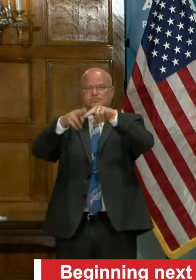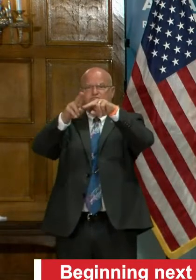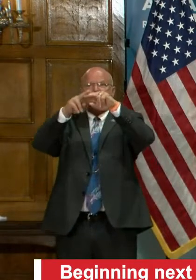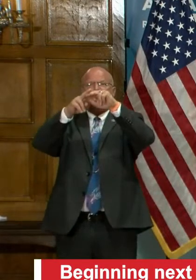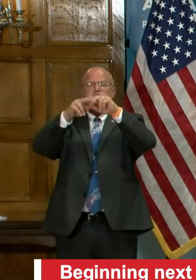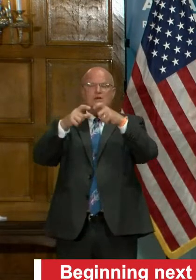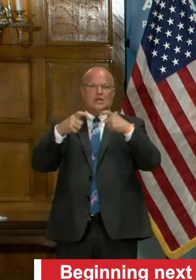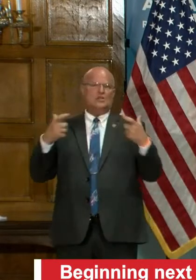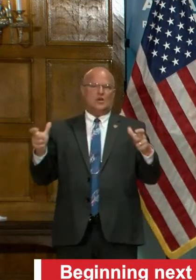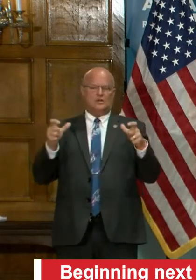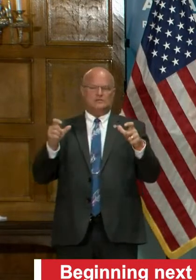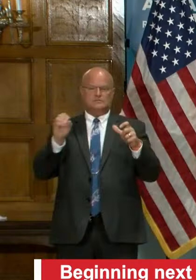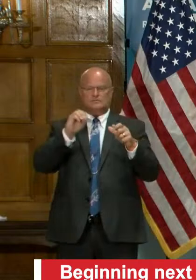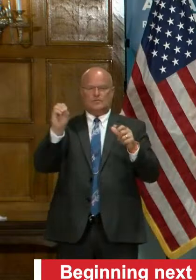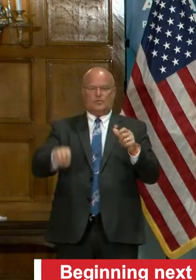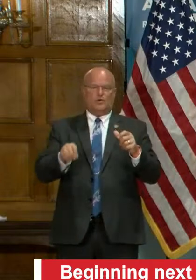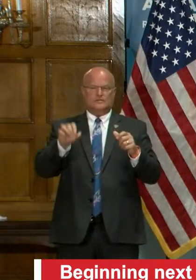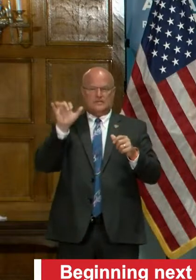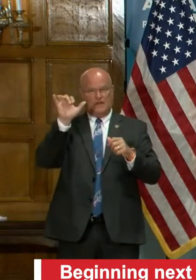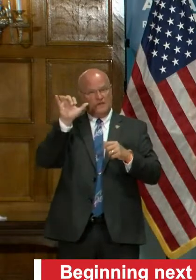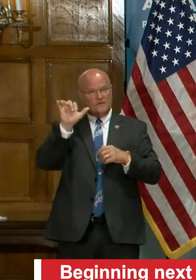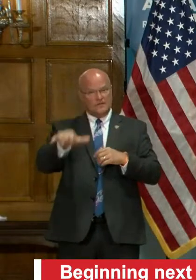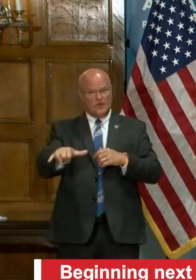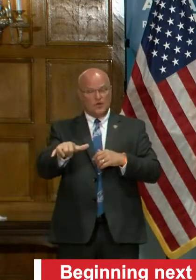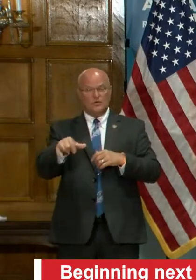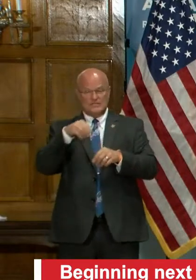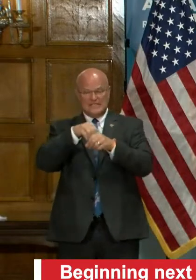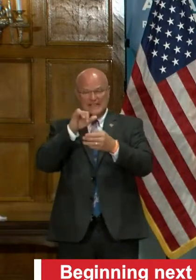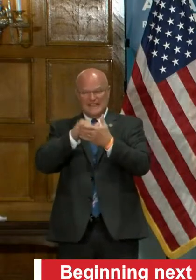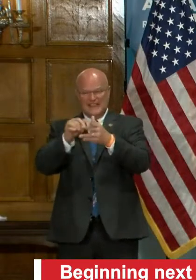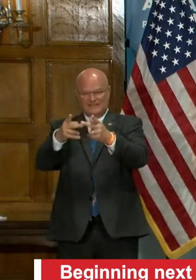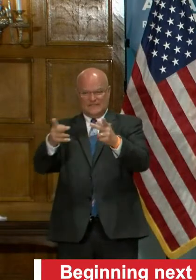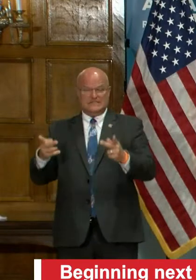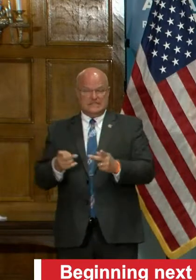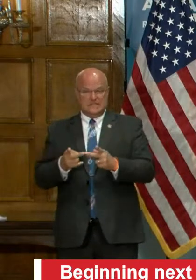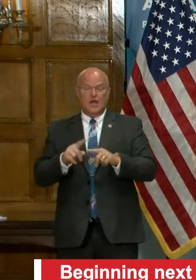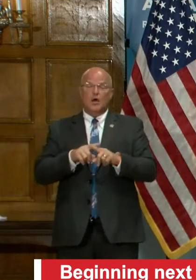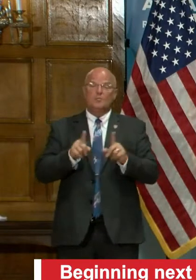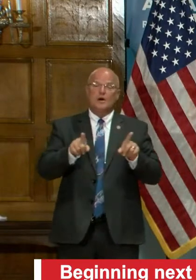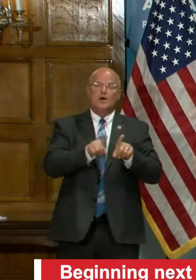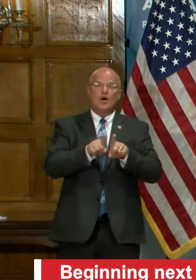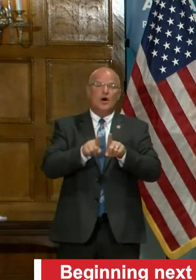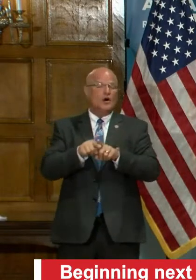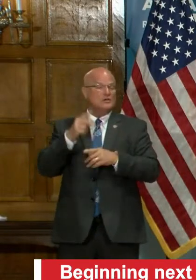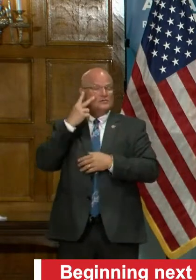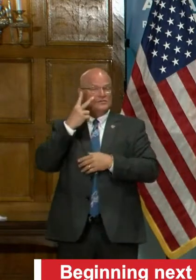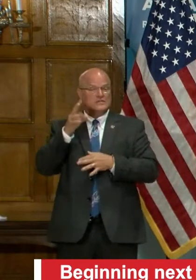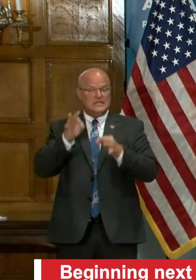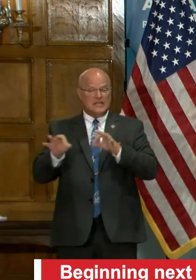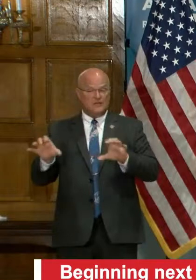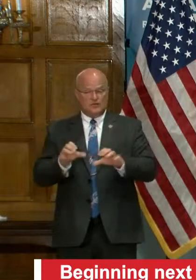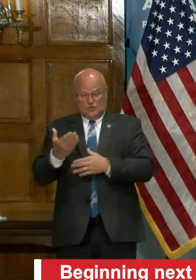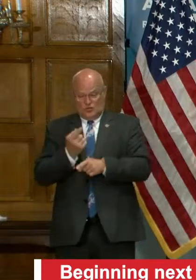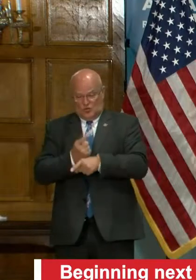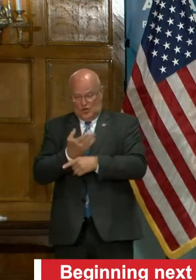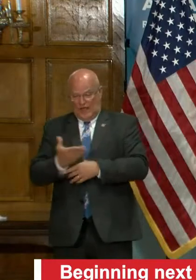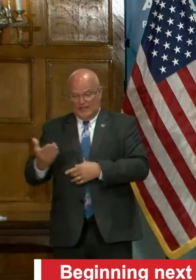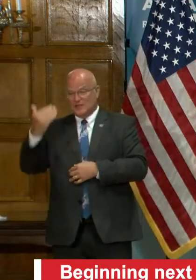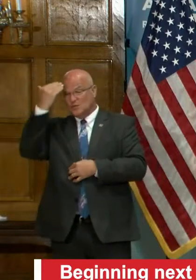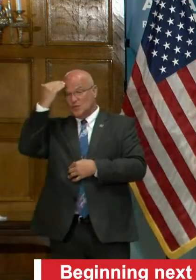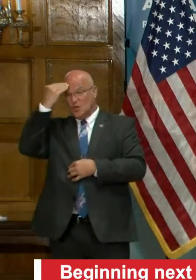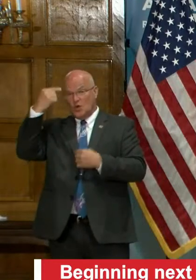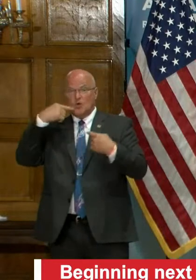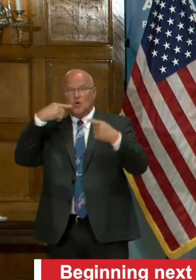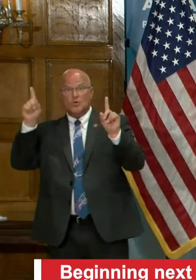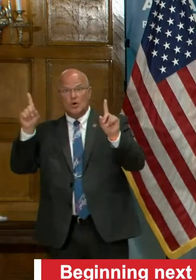a large proportion of those who were in that facility. But we've also seen that if we do the things that we know